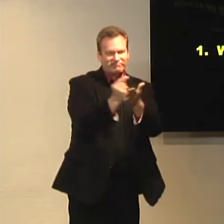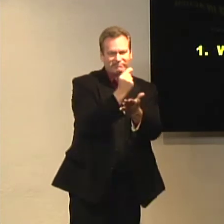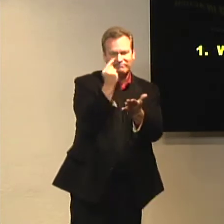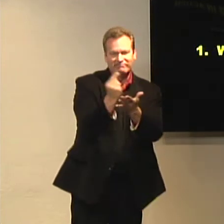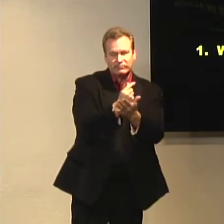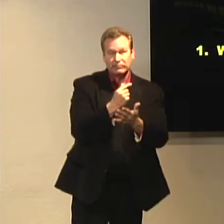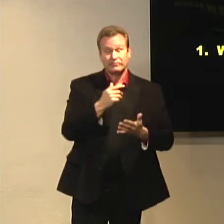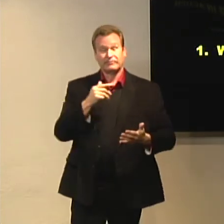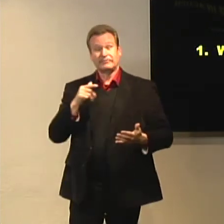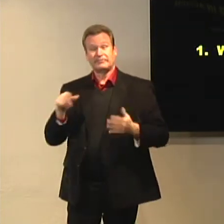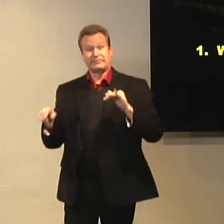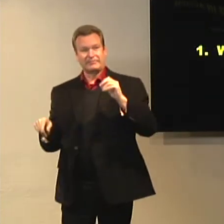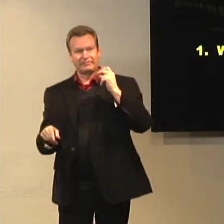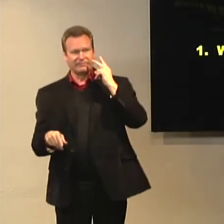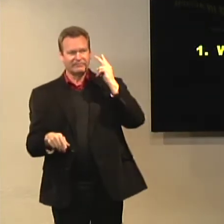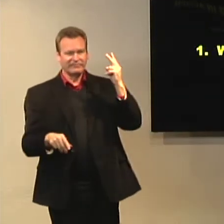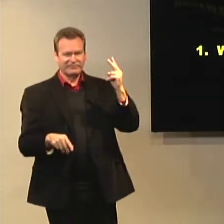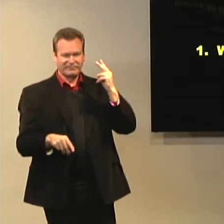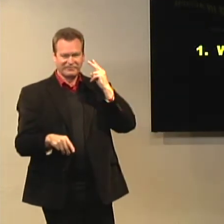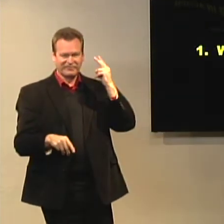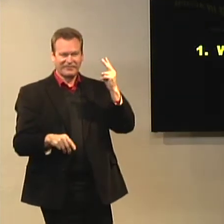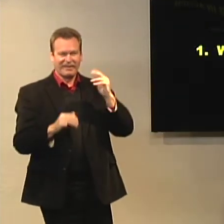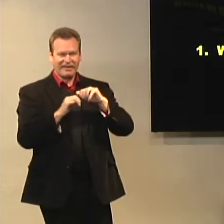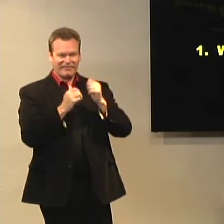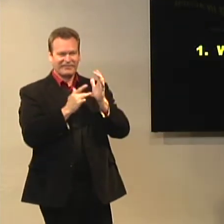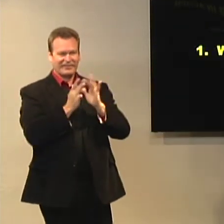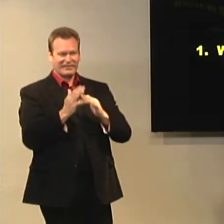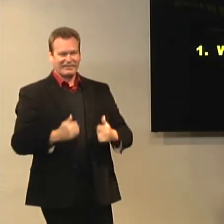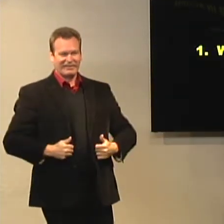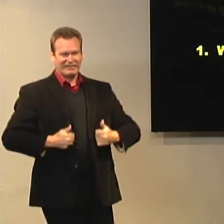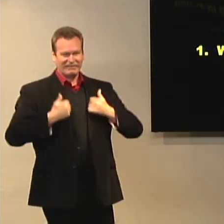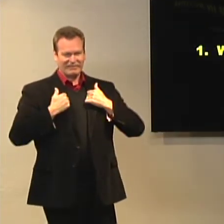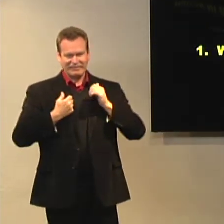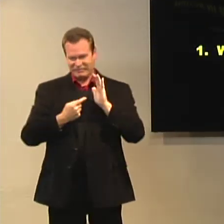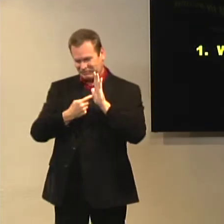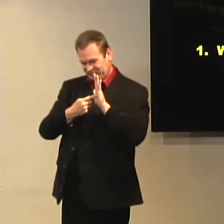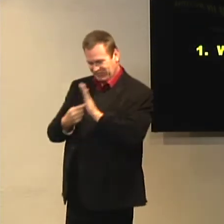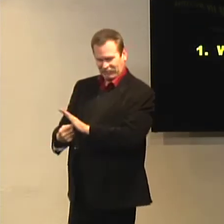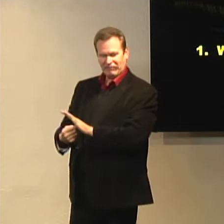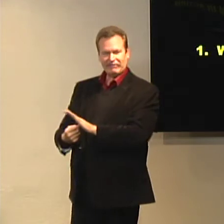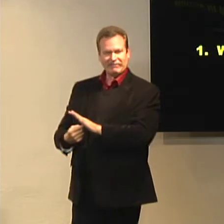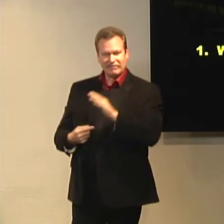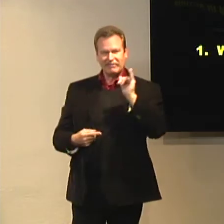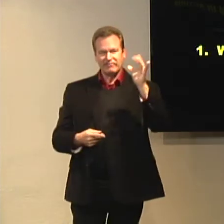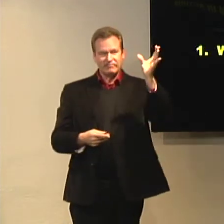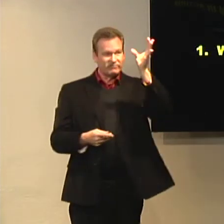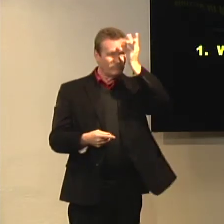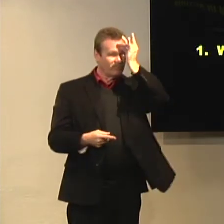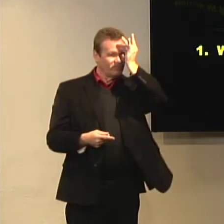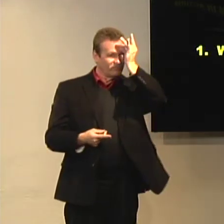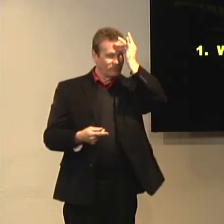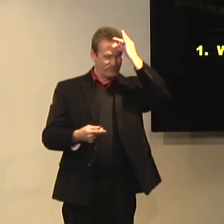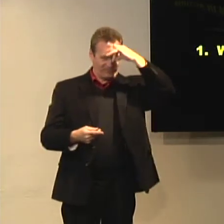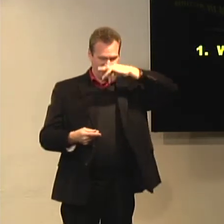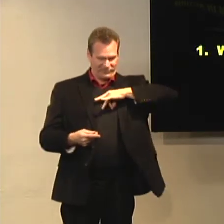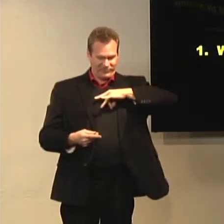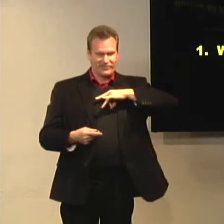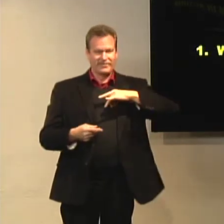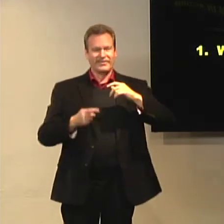preach the gospel. So James had seen the example of Jesus Christ for many years, and James had taken all that into